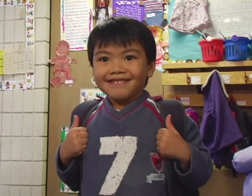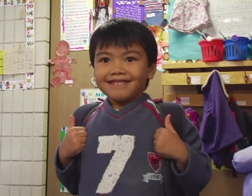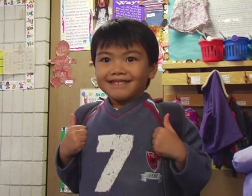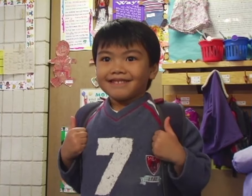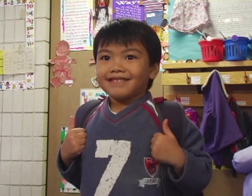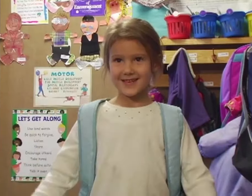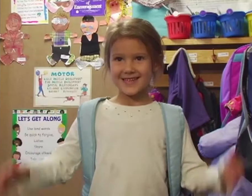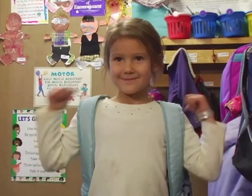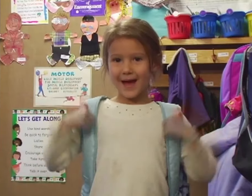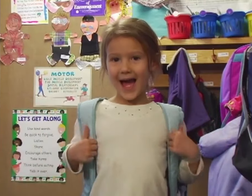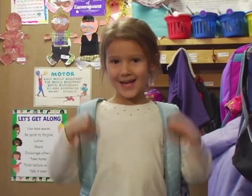Backpack.